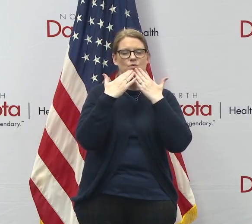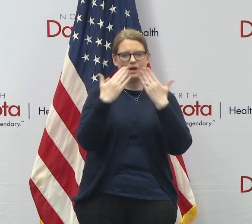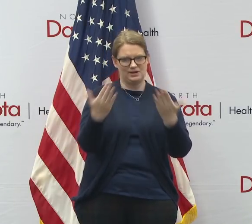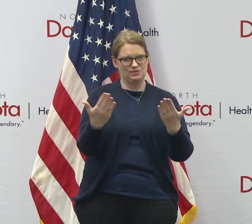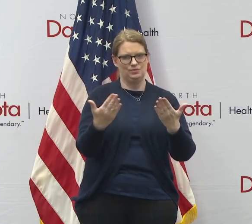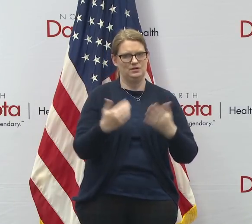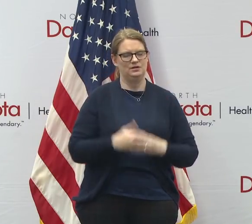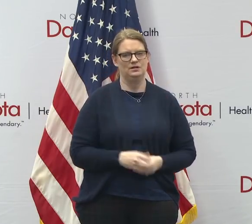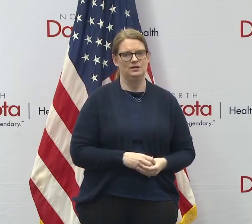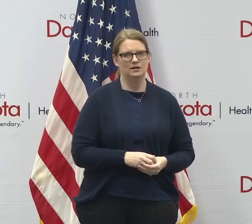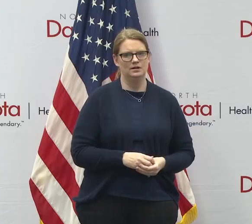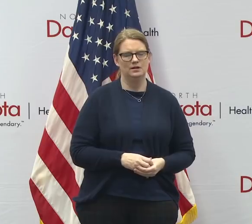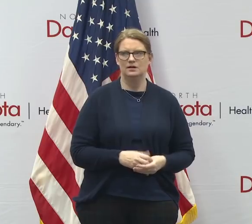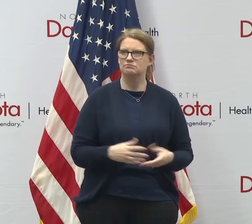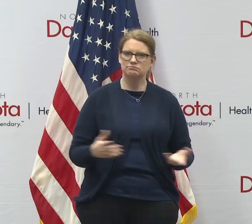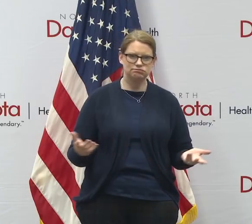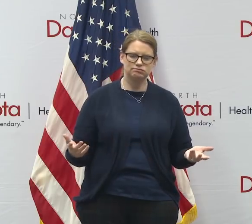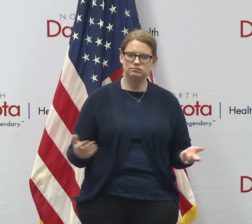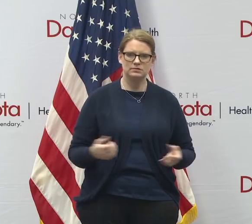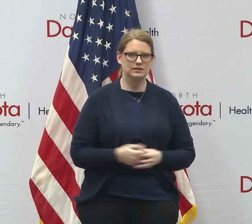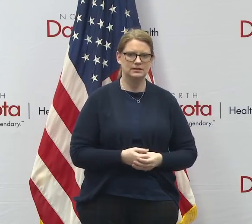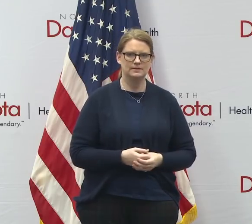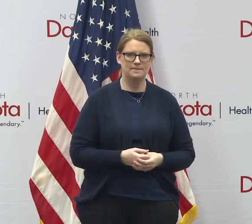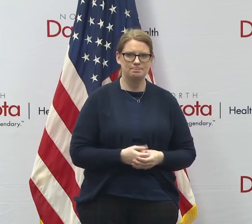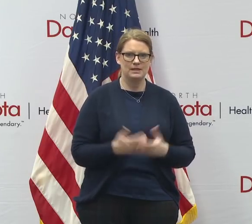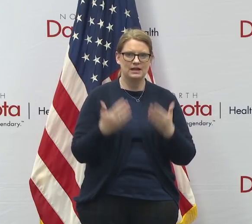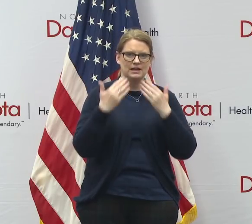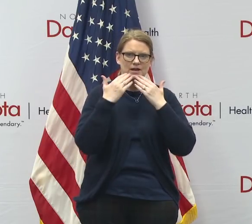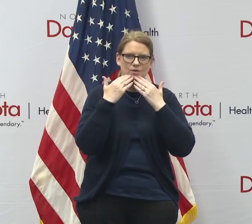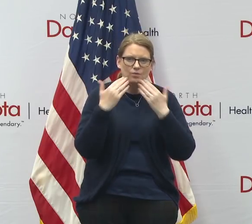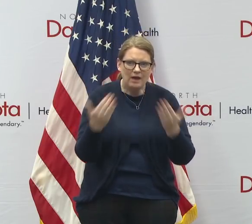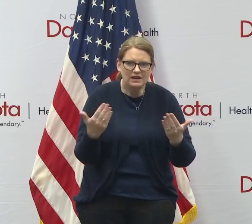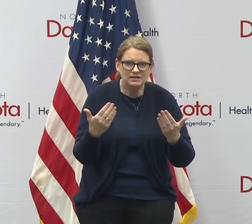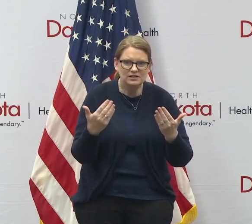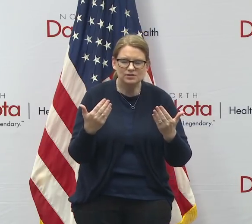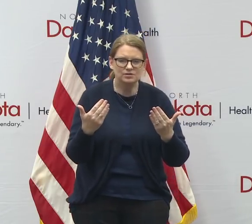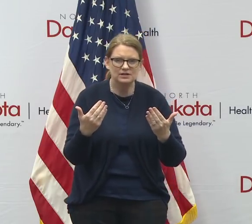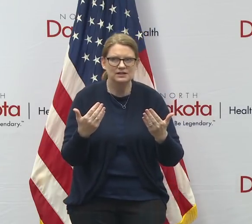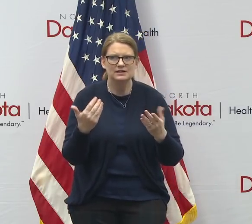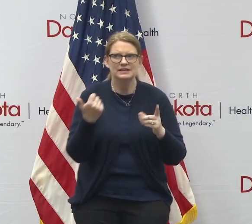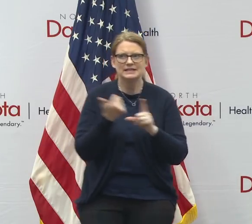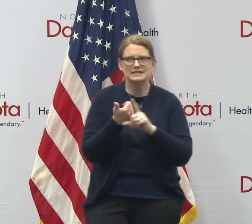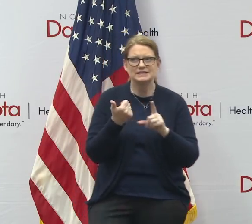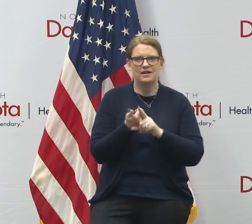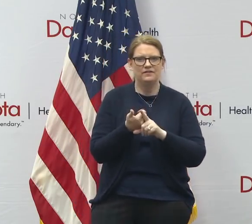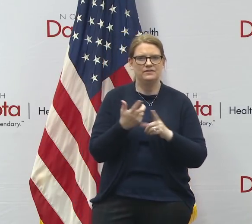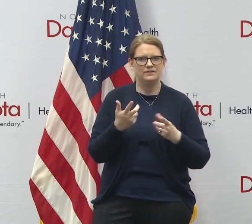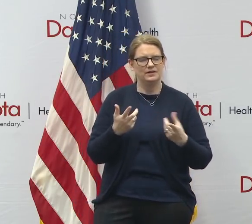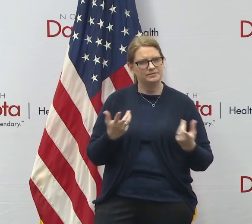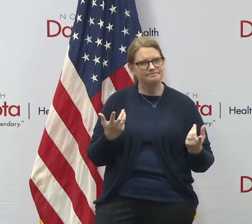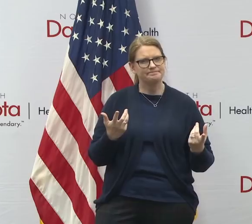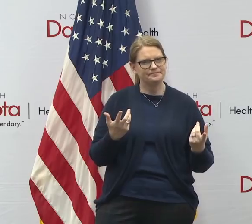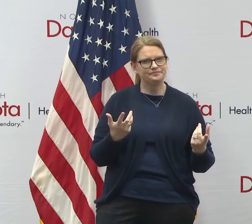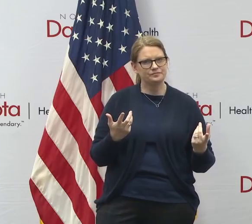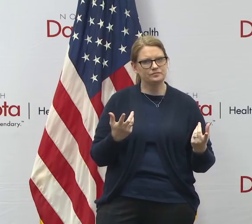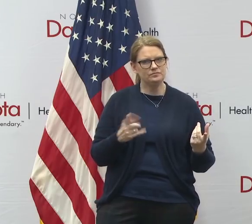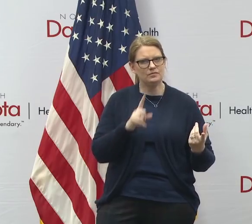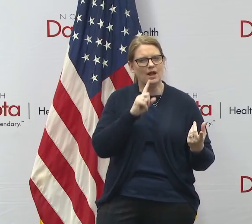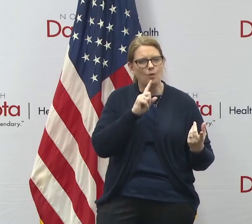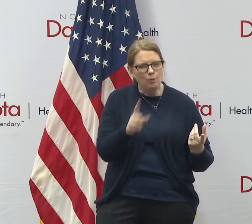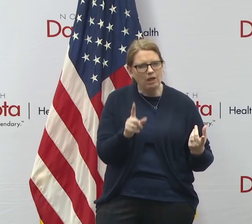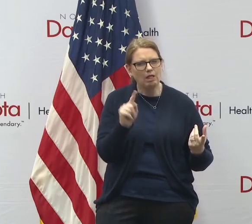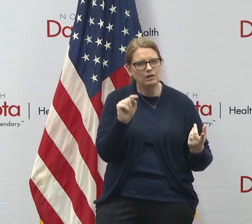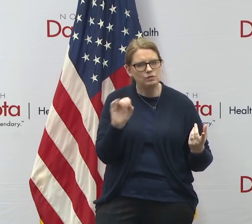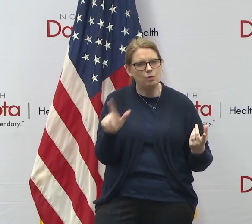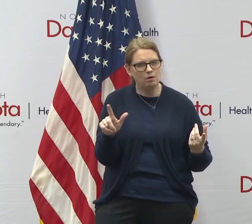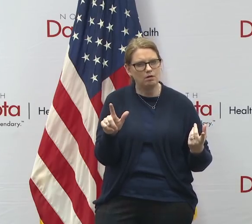but gratitude's not a platitude. Gratitude is actually a real tool, and